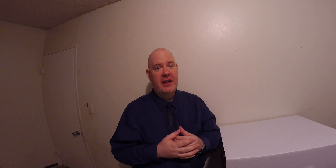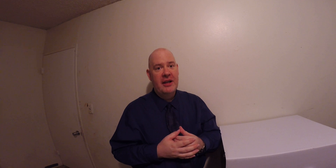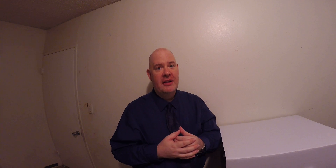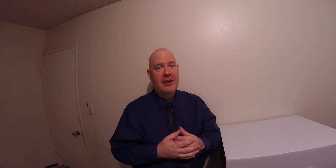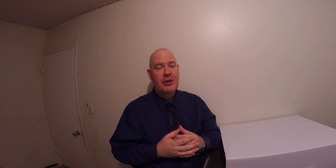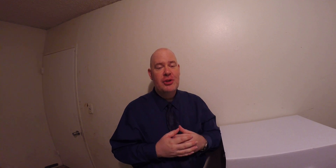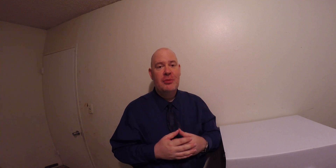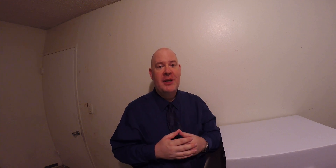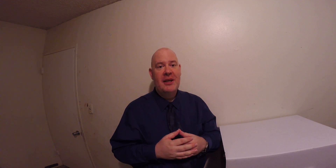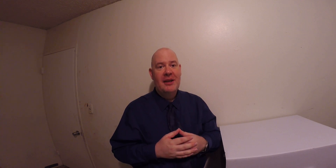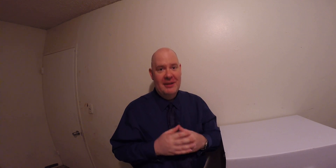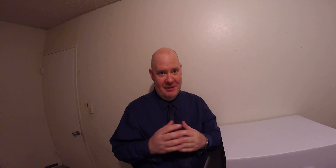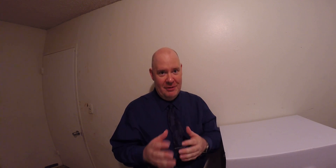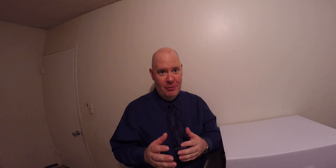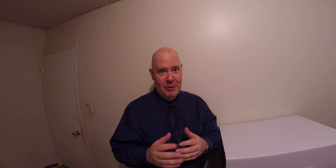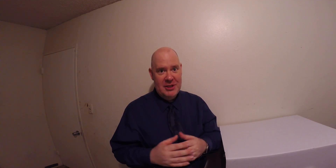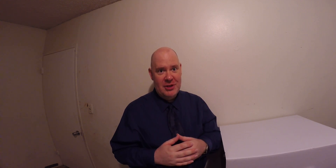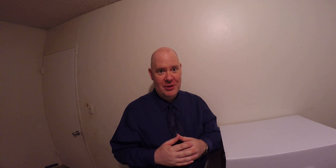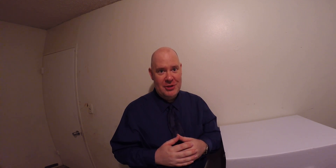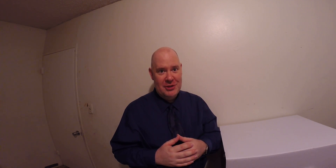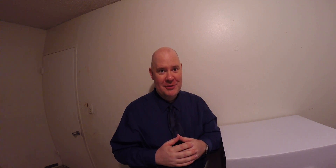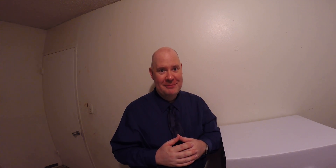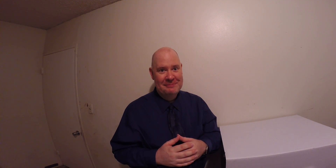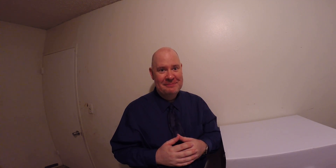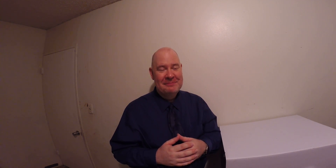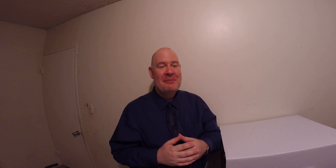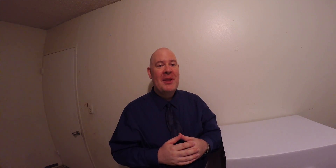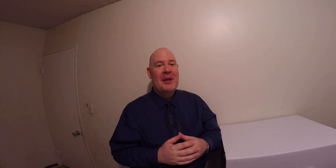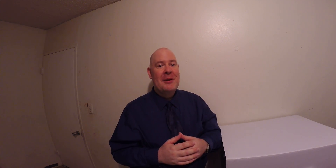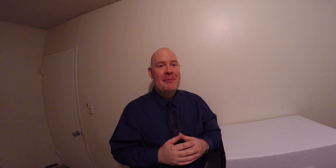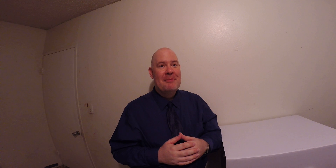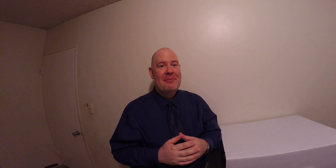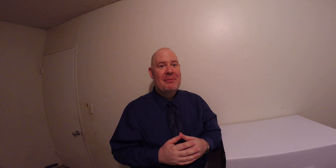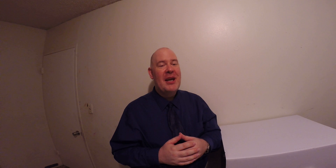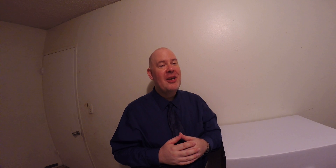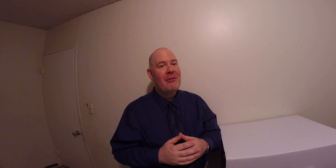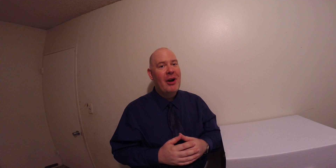funding to be researched. Thank you very